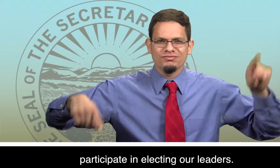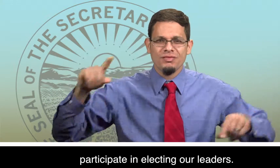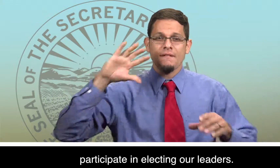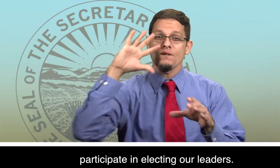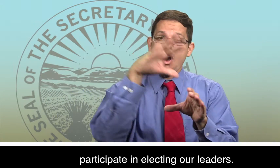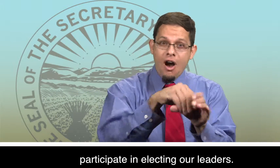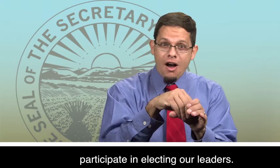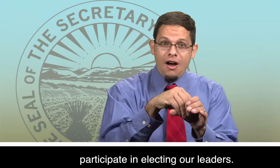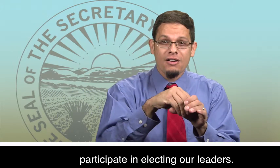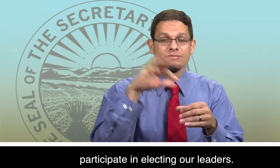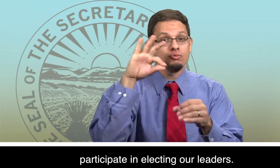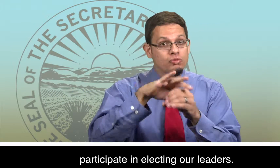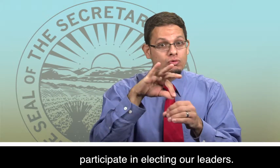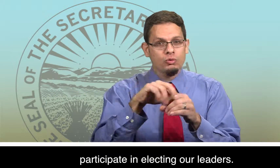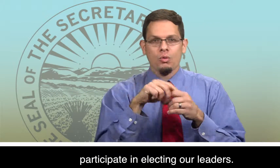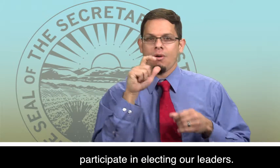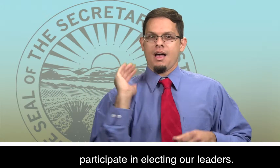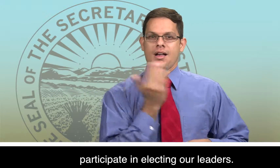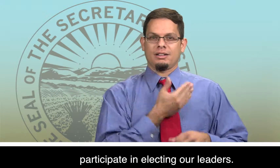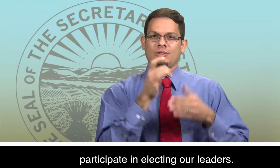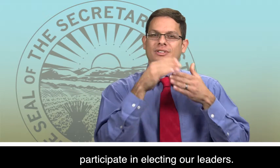participate in electing our leaders.